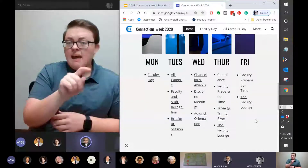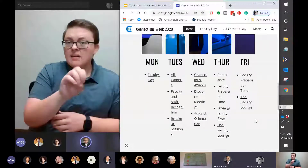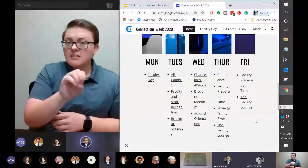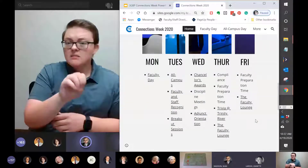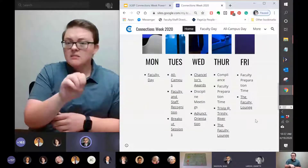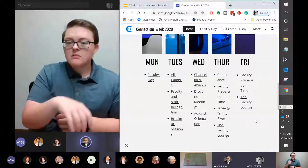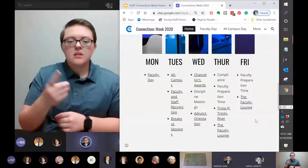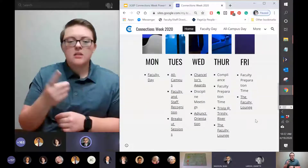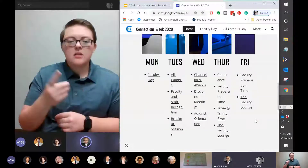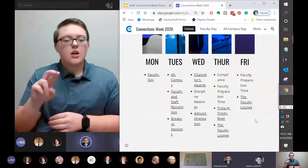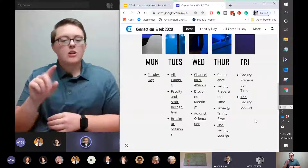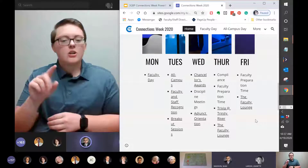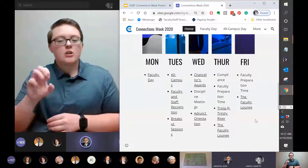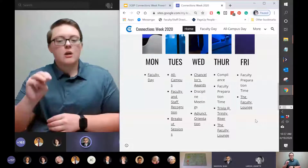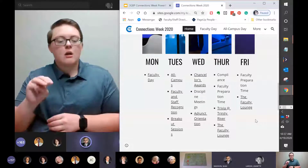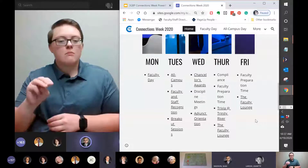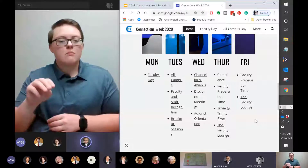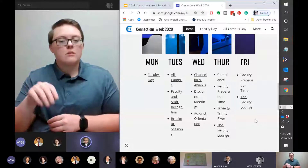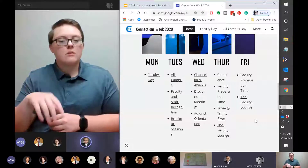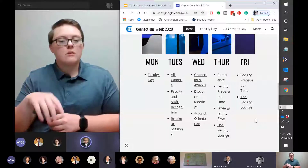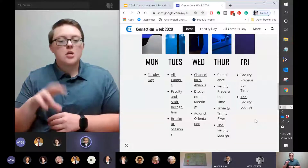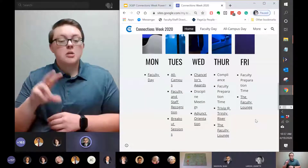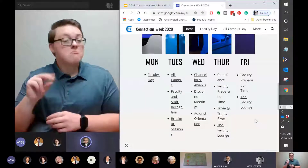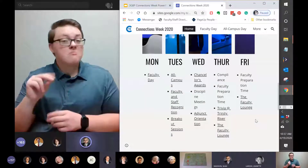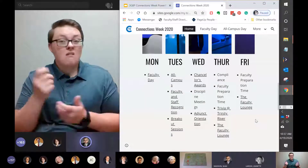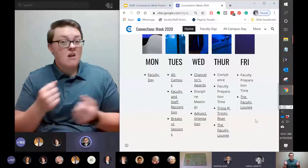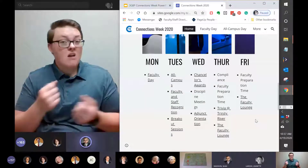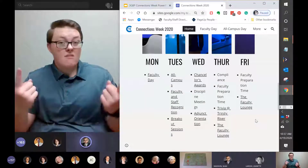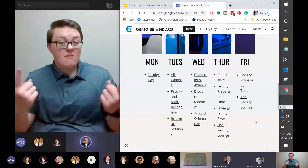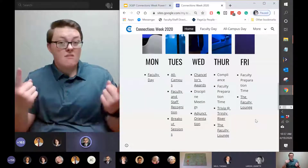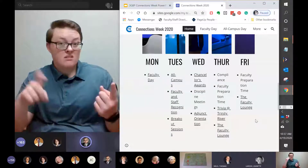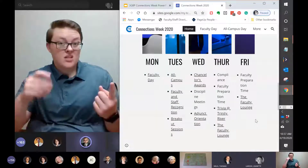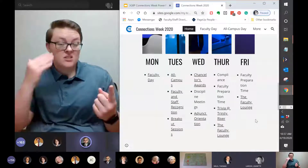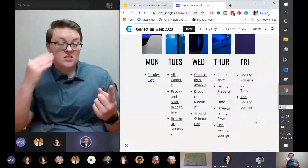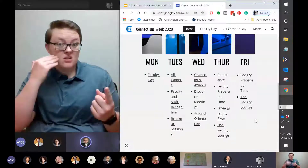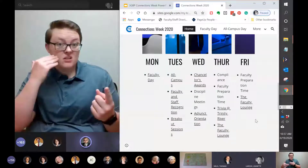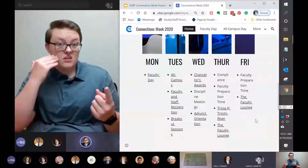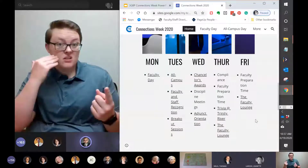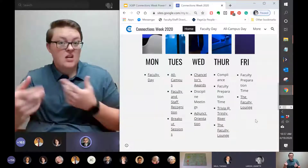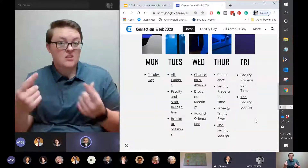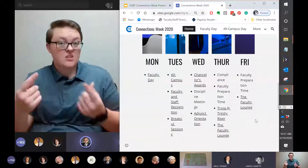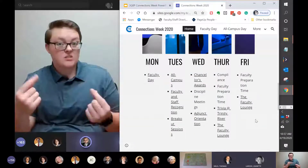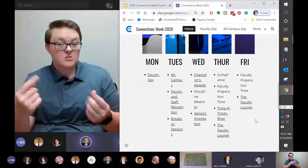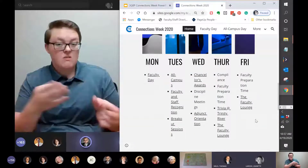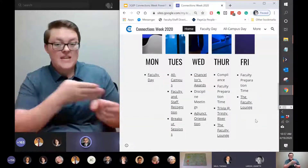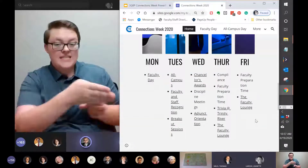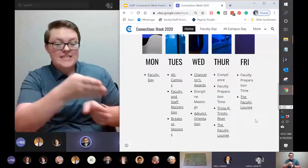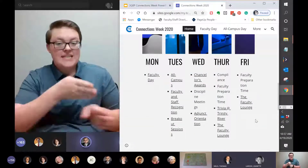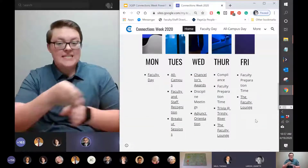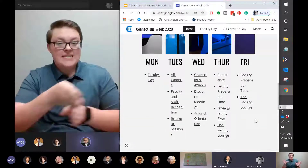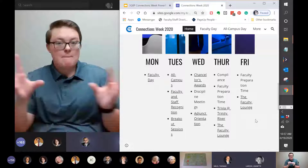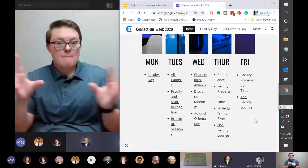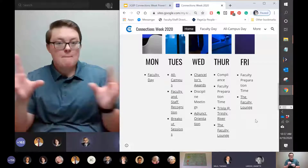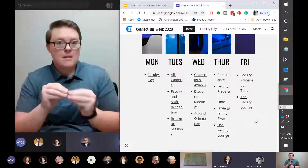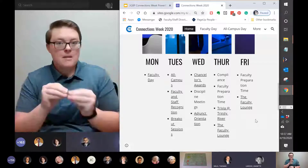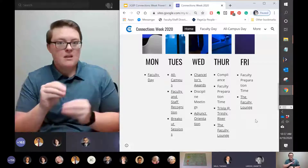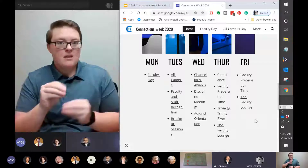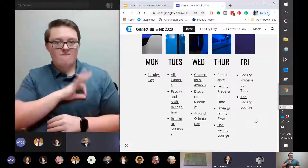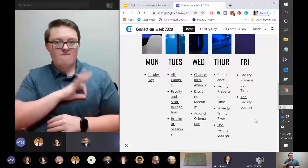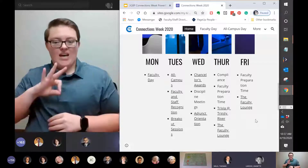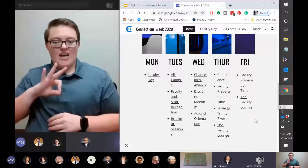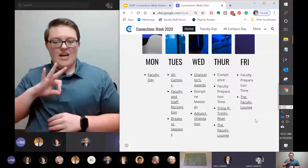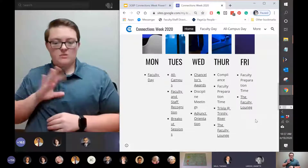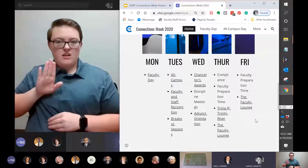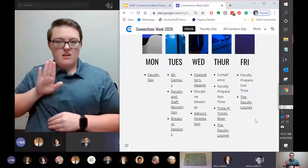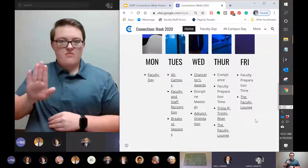No, everyone should really know where they're going. The discipline meetings are arranged by faculty with their own links,